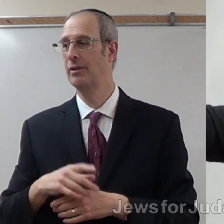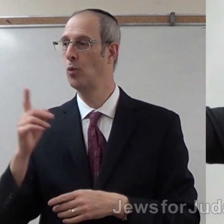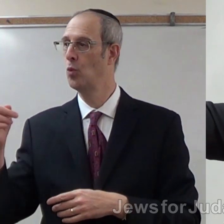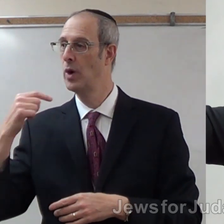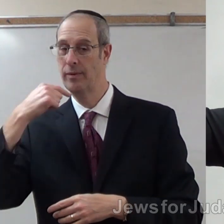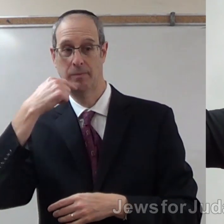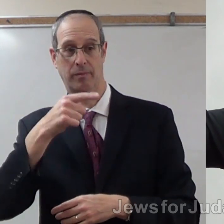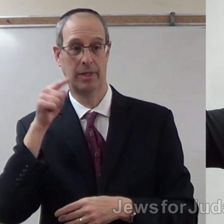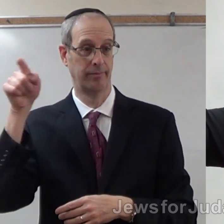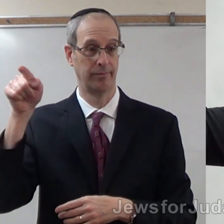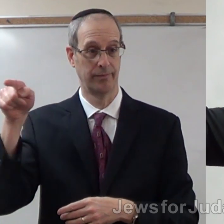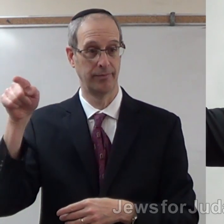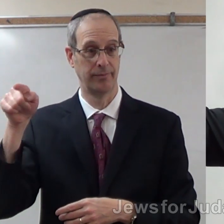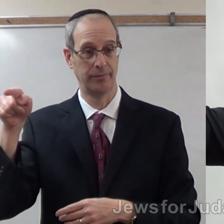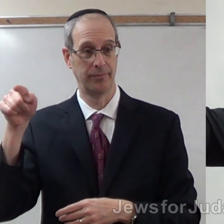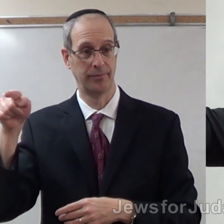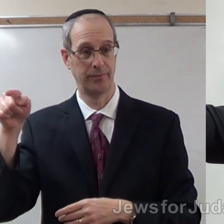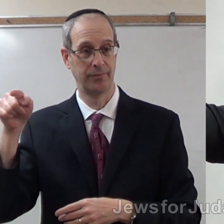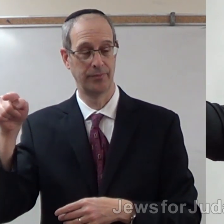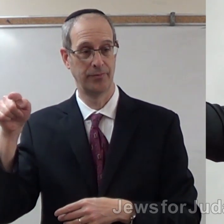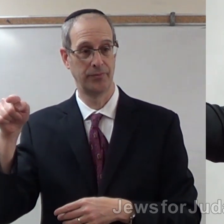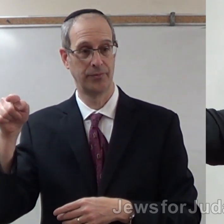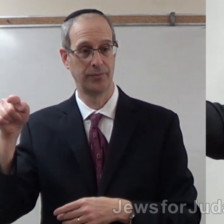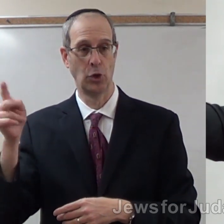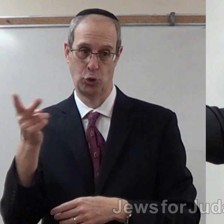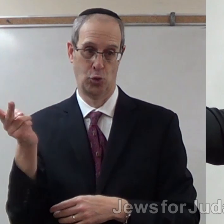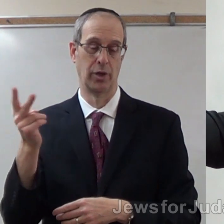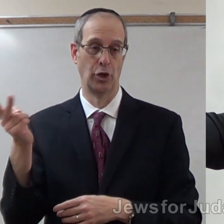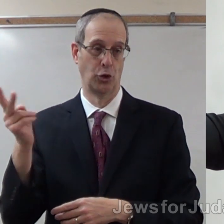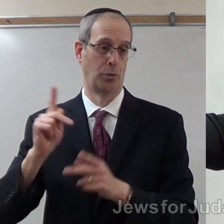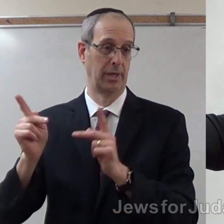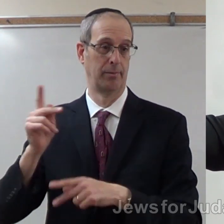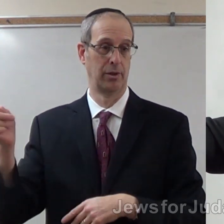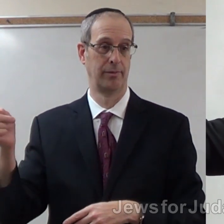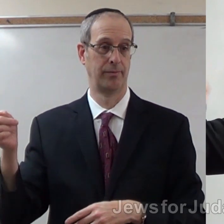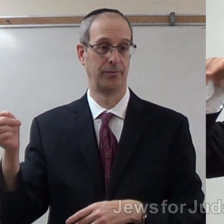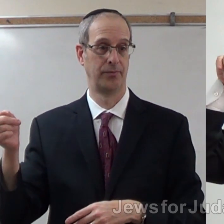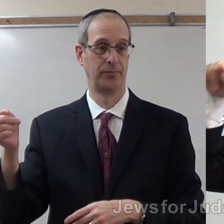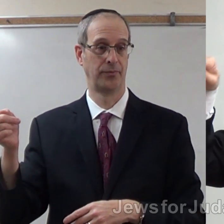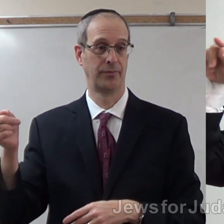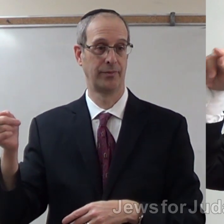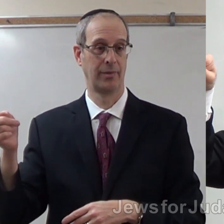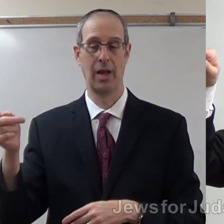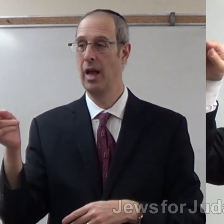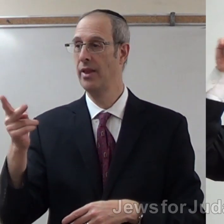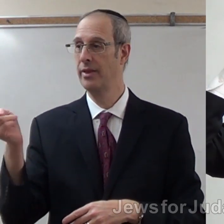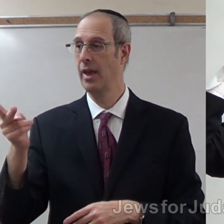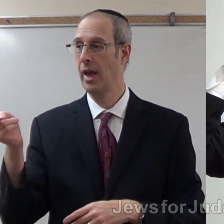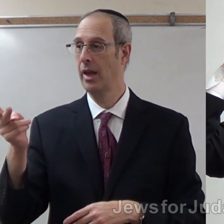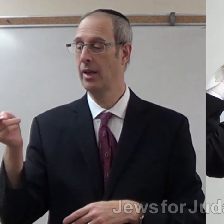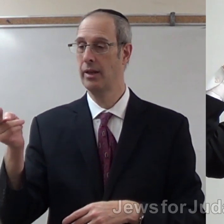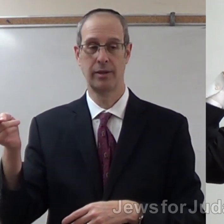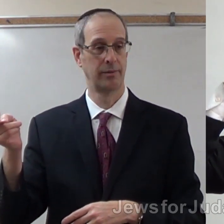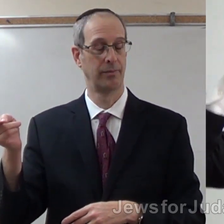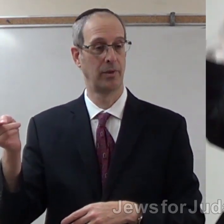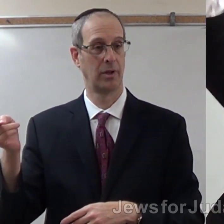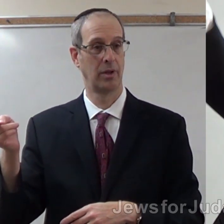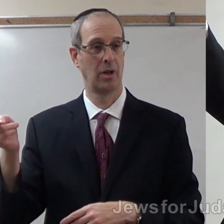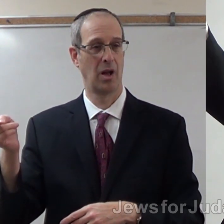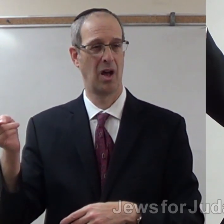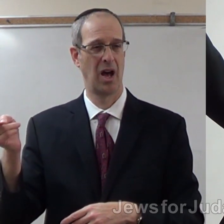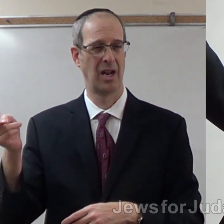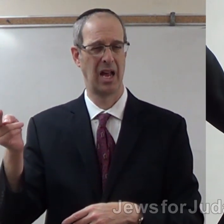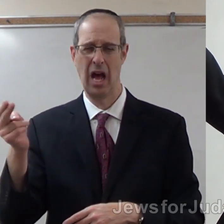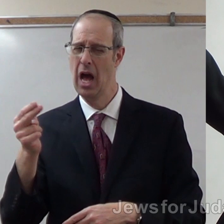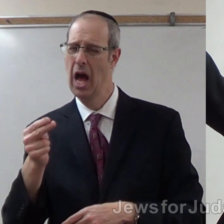person over there, actually there were two of them, these two people, they are on the